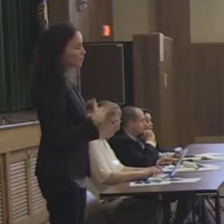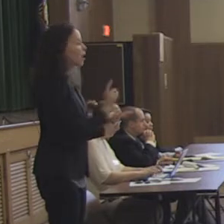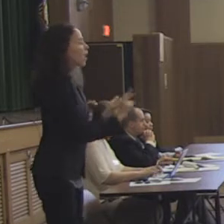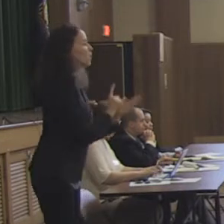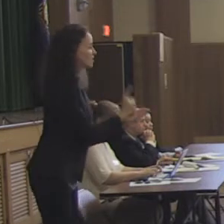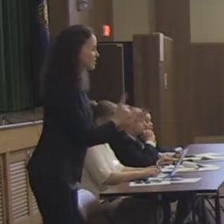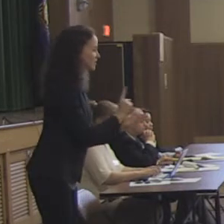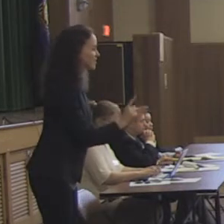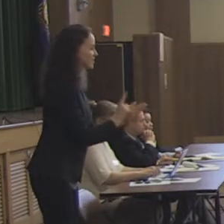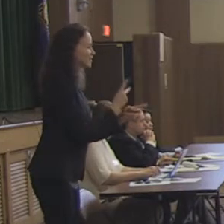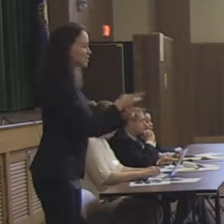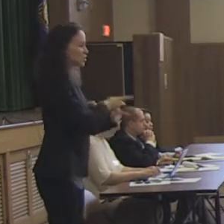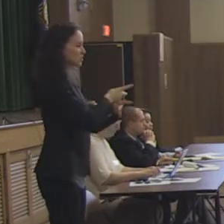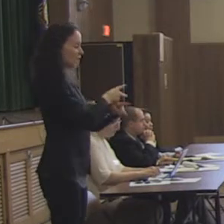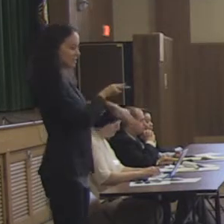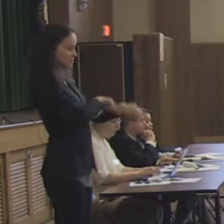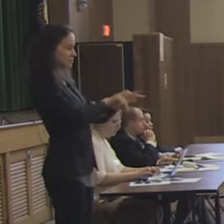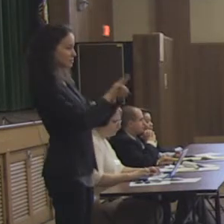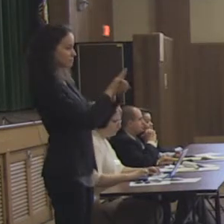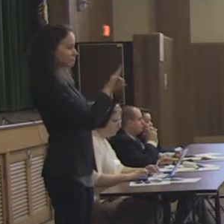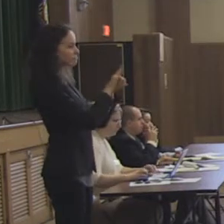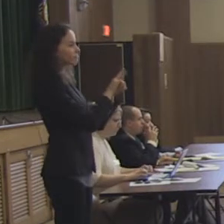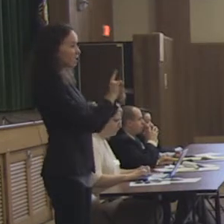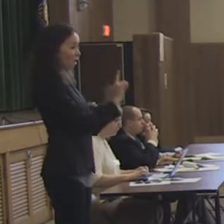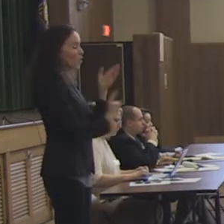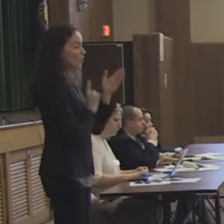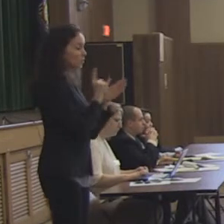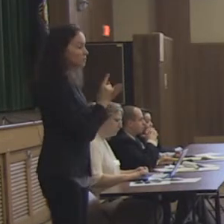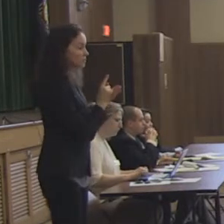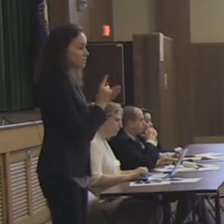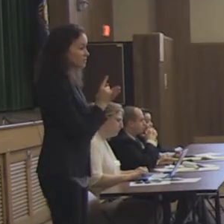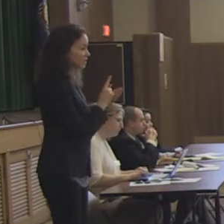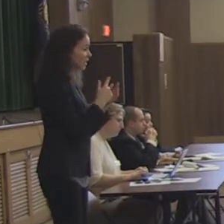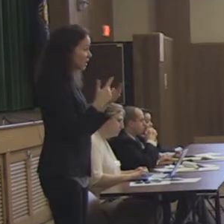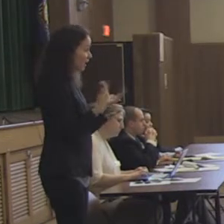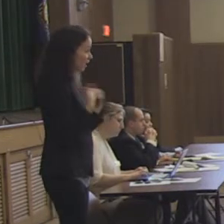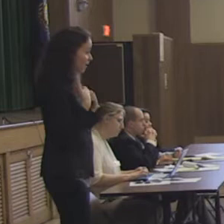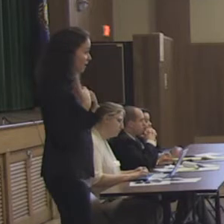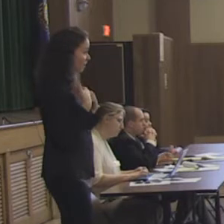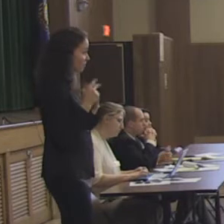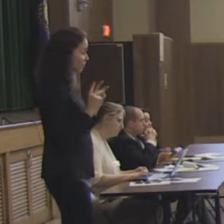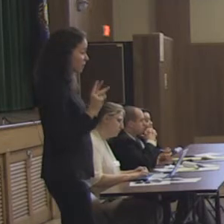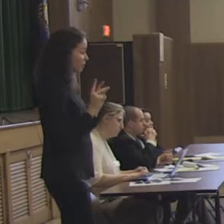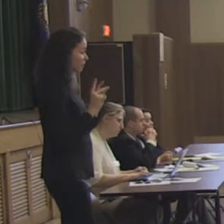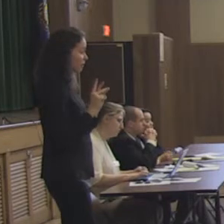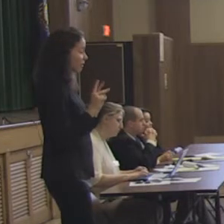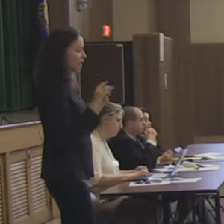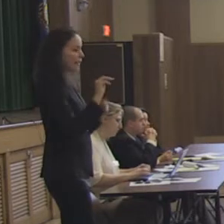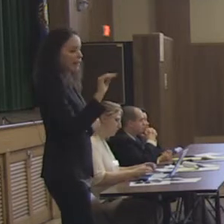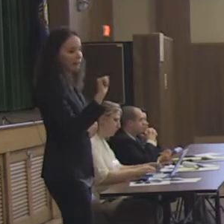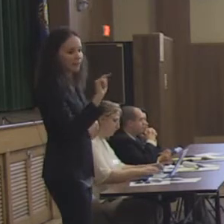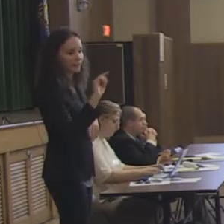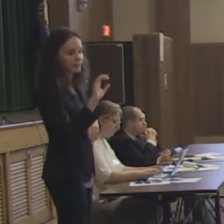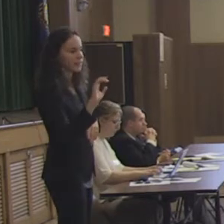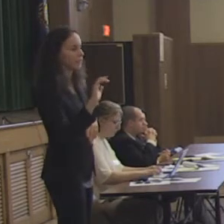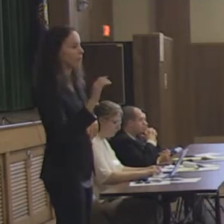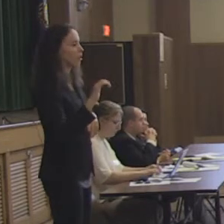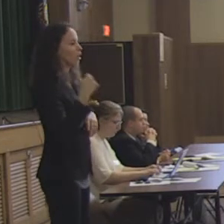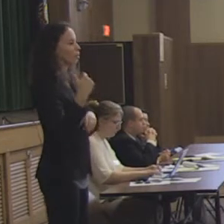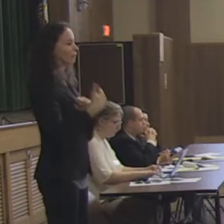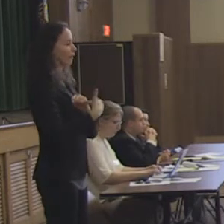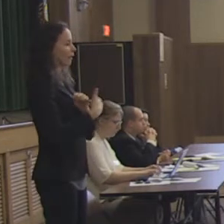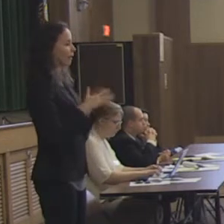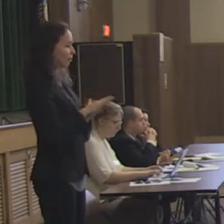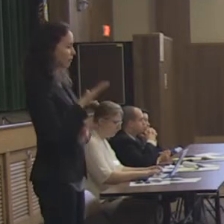hours, supervised hours, because there are people in at MATC or two-year programs